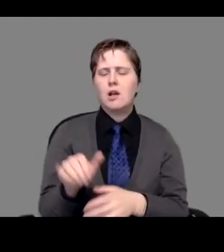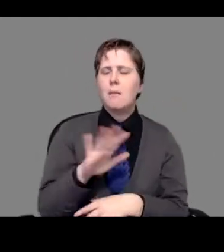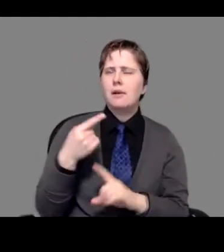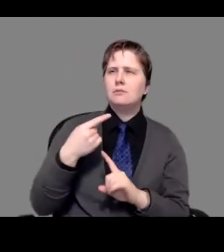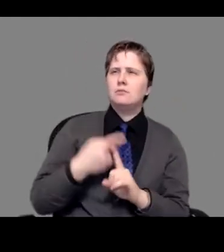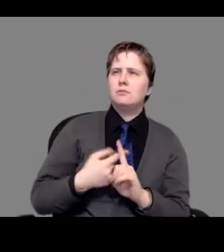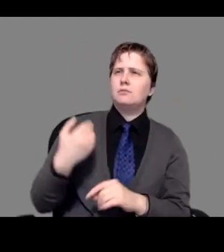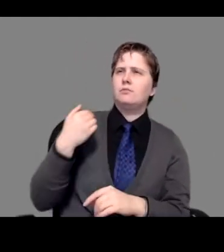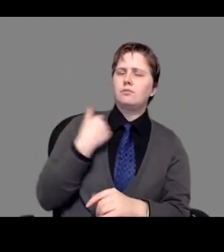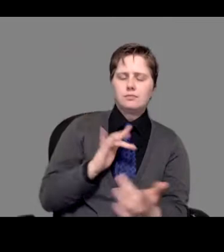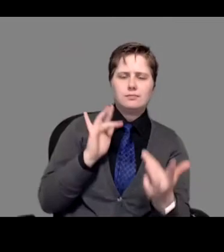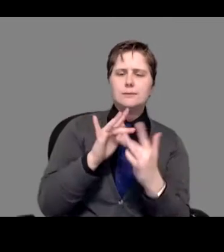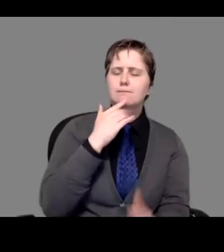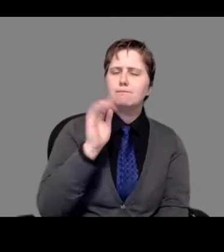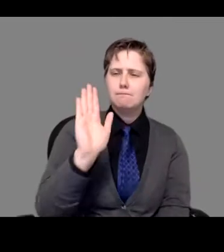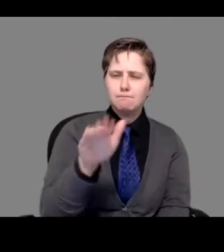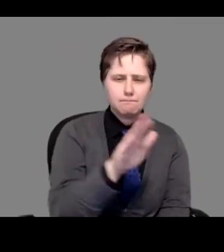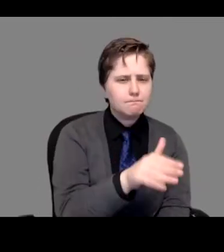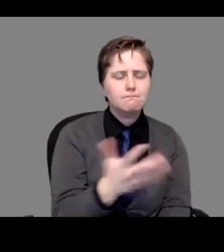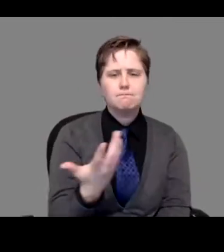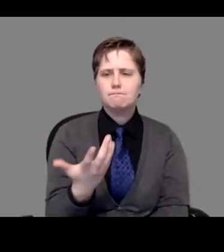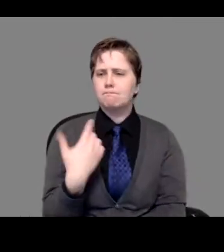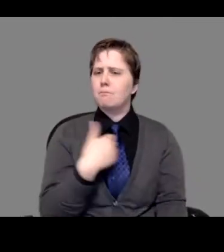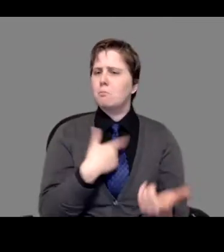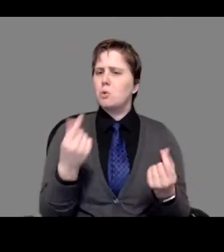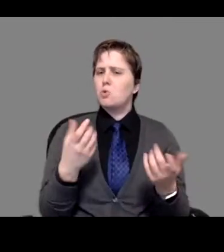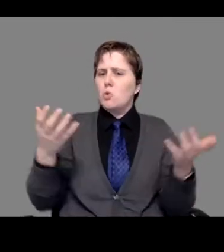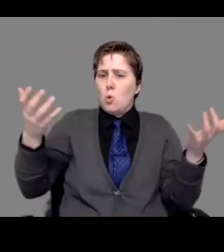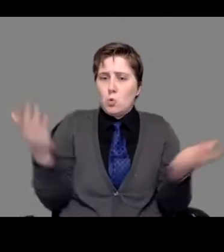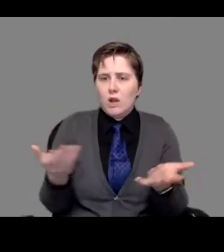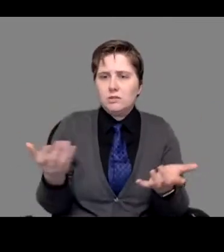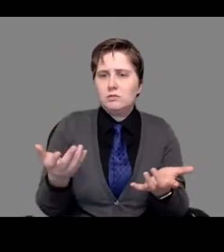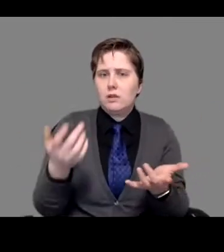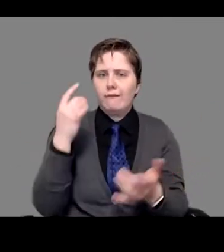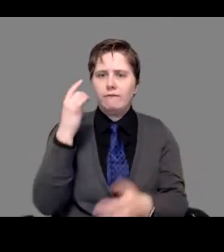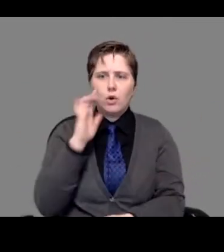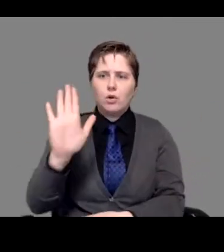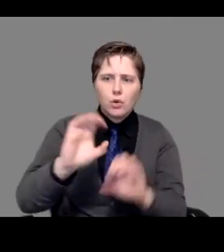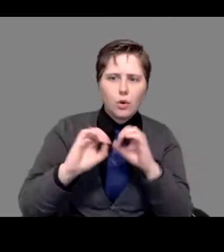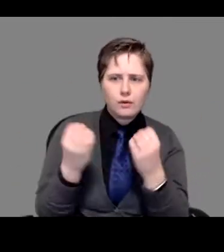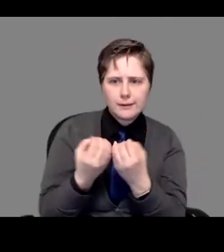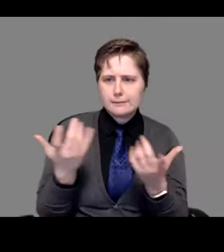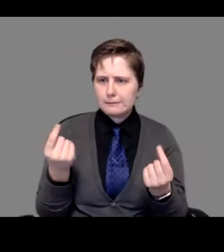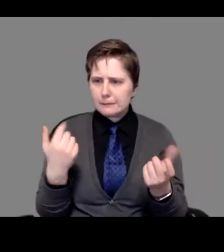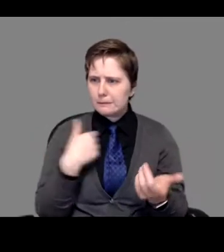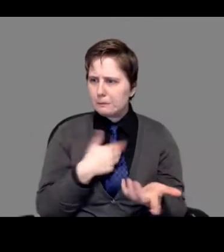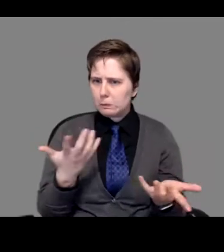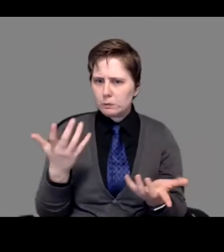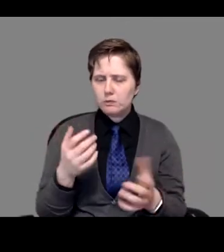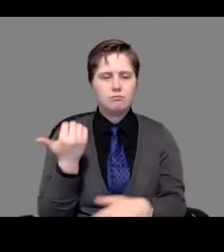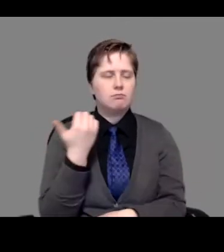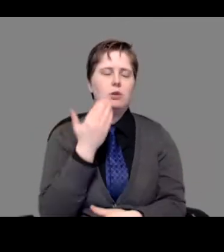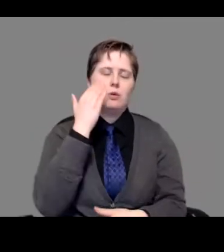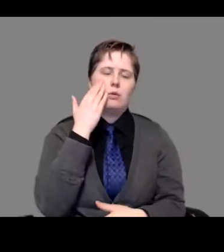we reached out and said, hey, what can we do on behalf of your organization? So it could be anything